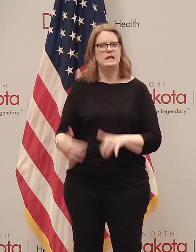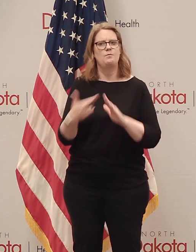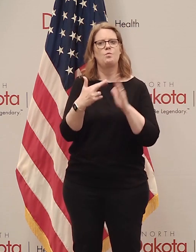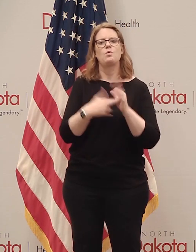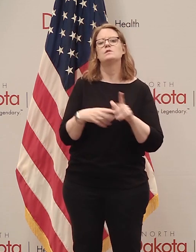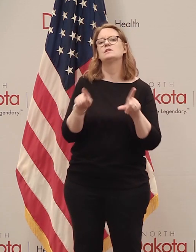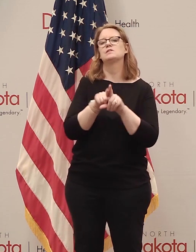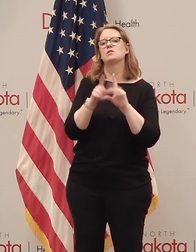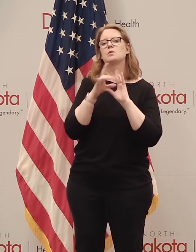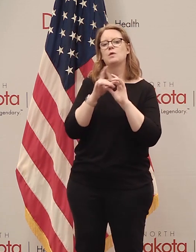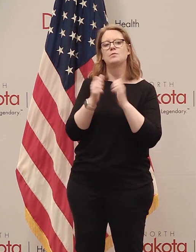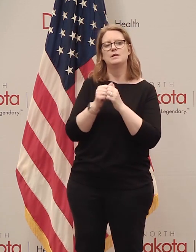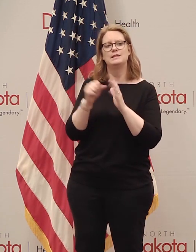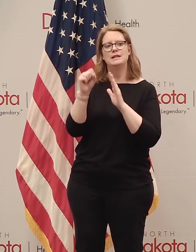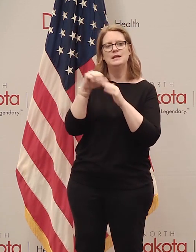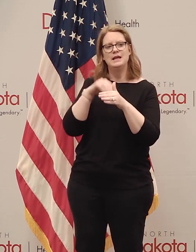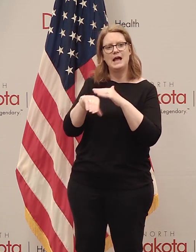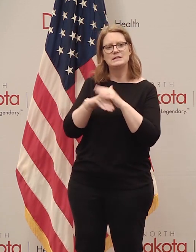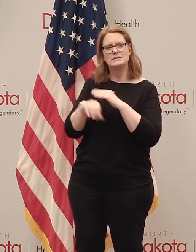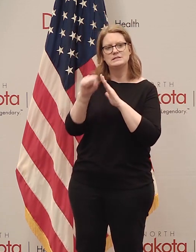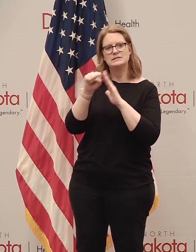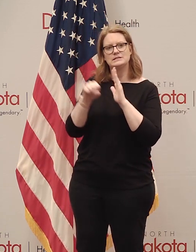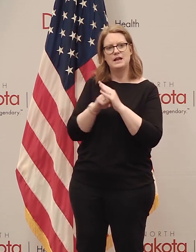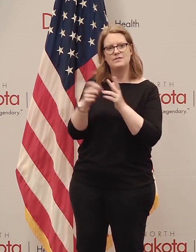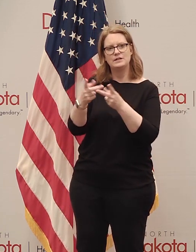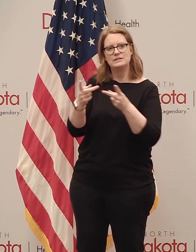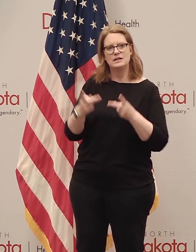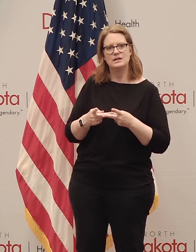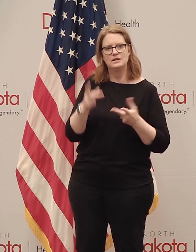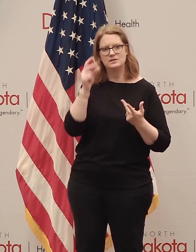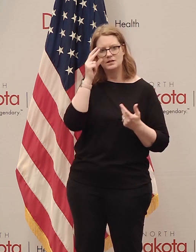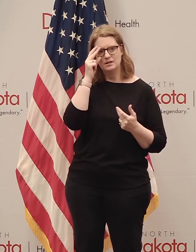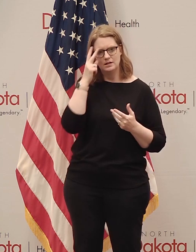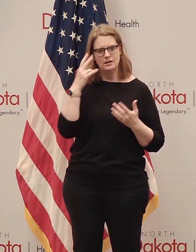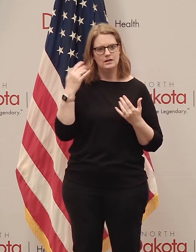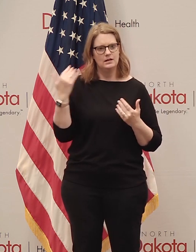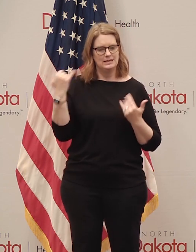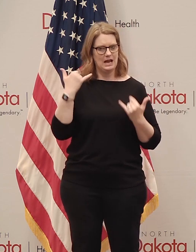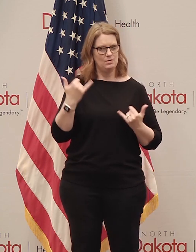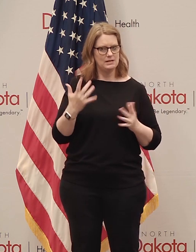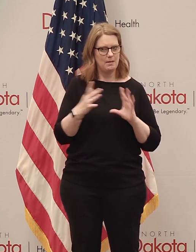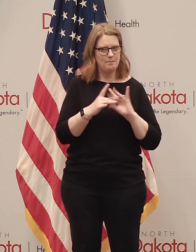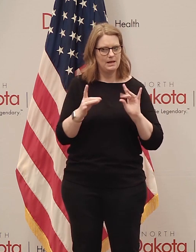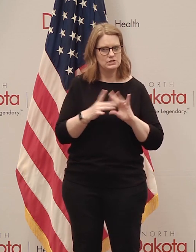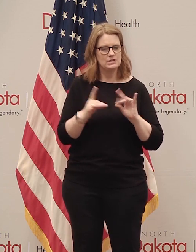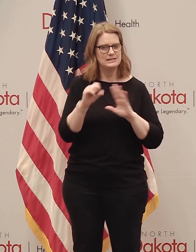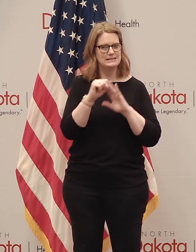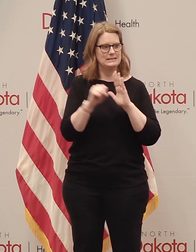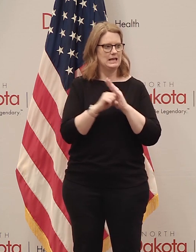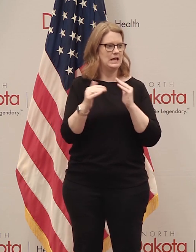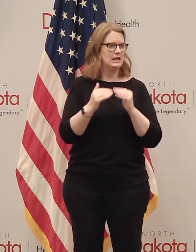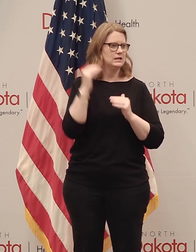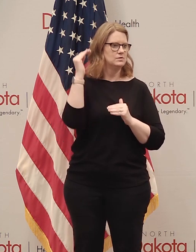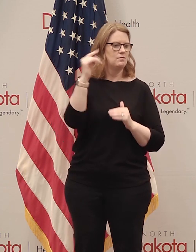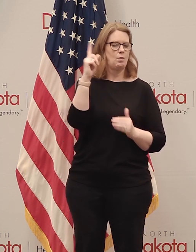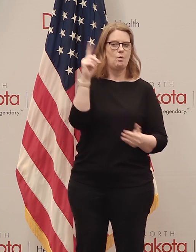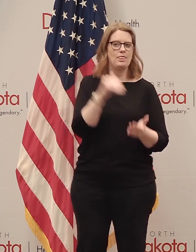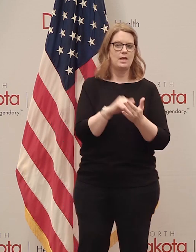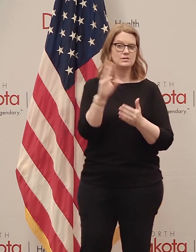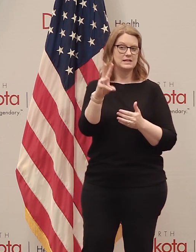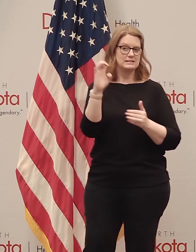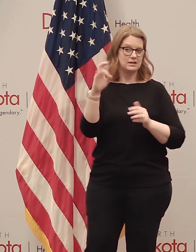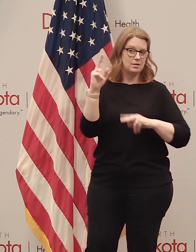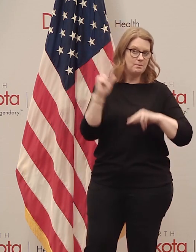state facilities across the state. And again, as I've mentioned, the state has over 1,600